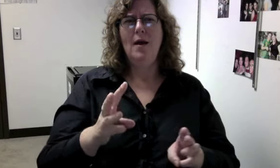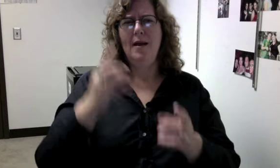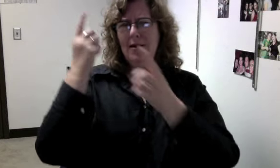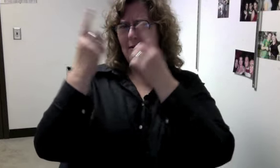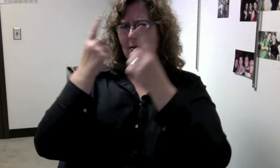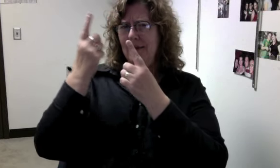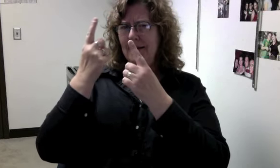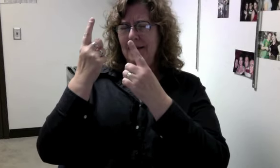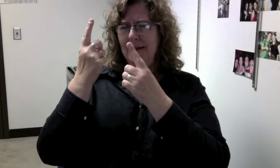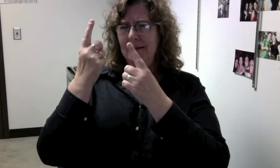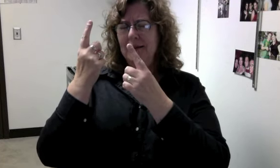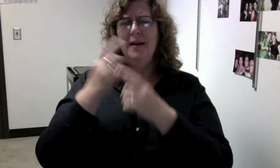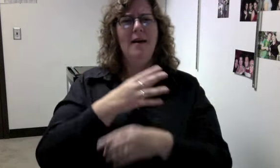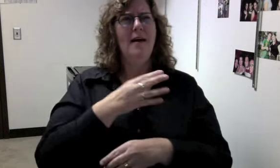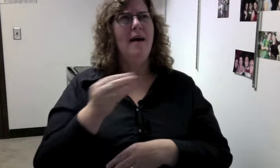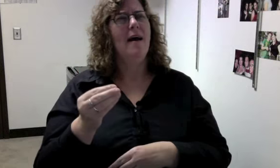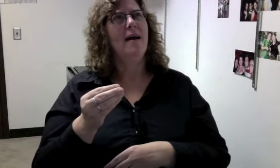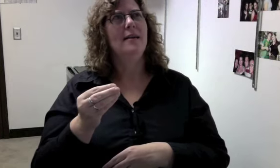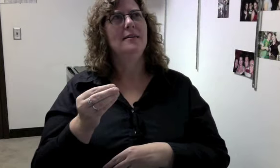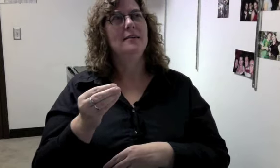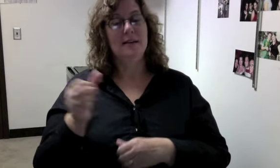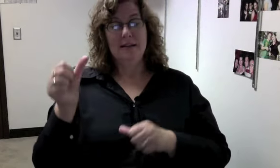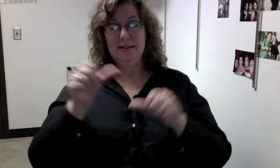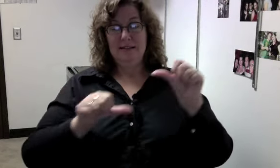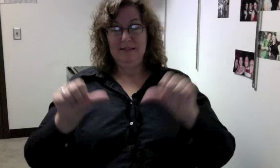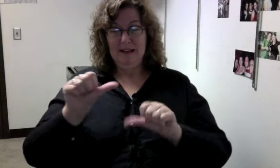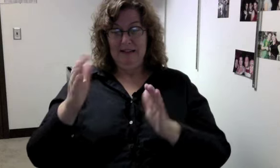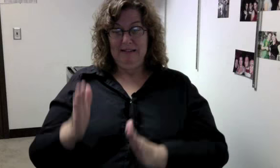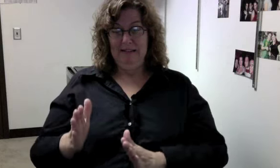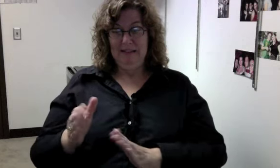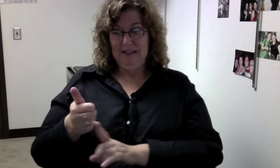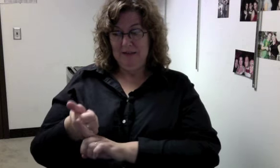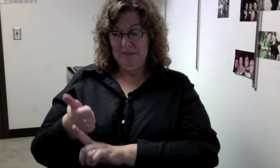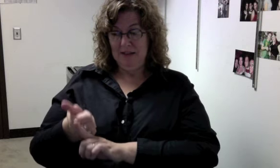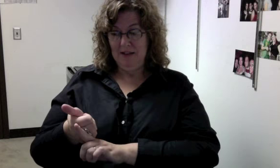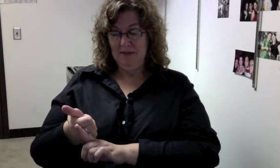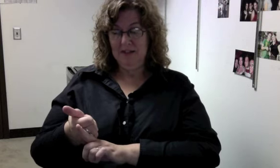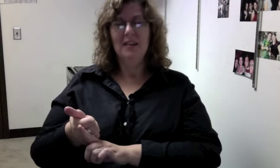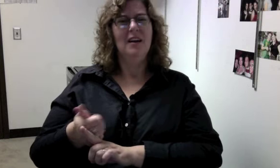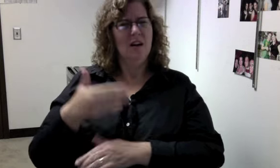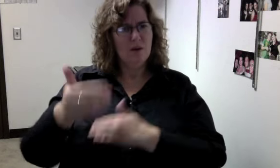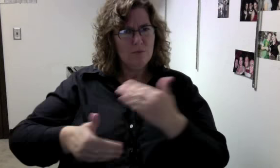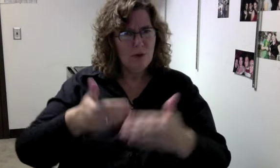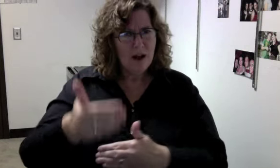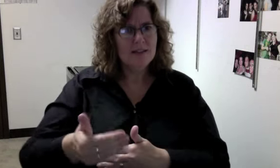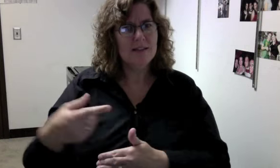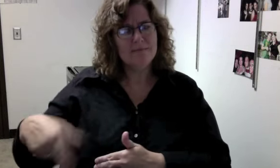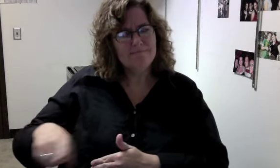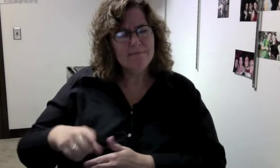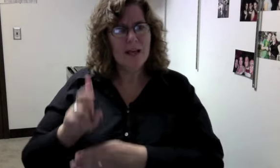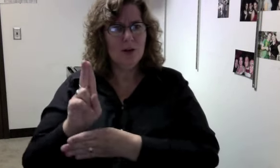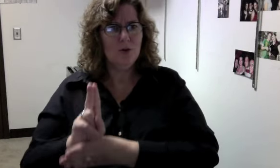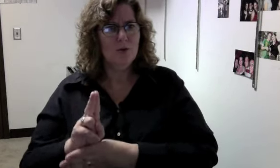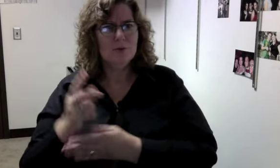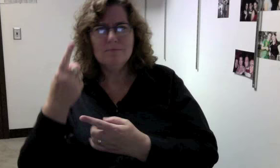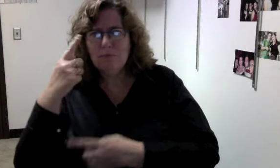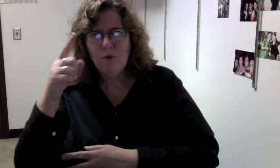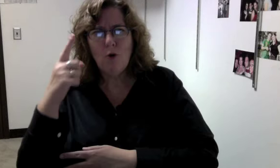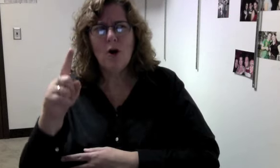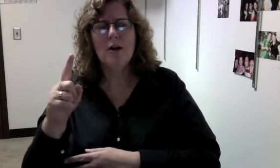scientists kind of go about, or a process they use to solve problems. It's sometimes called organized common sense, because